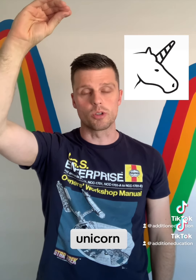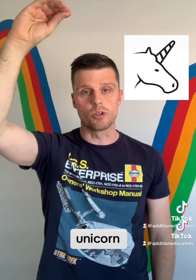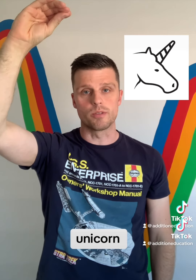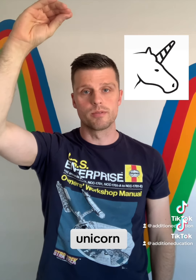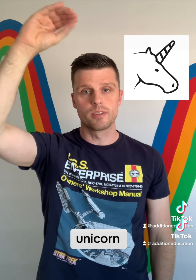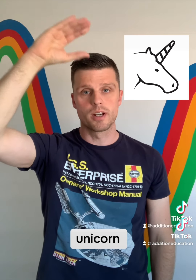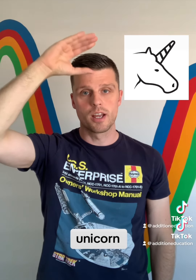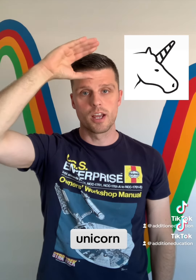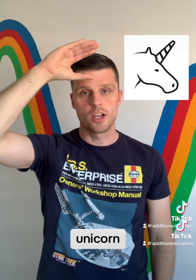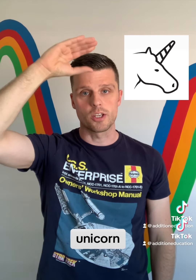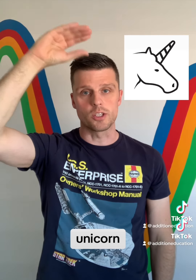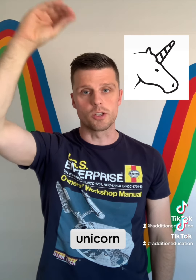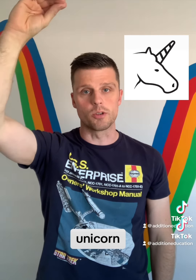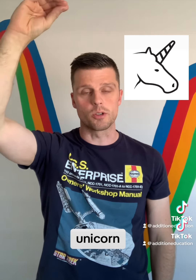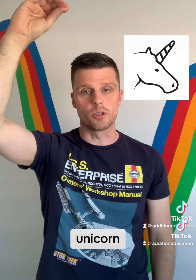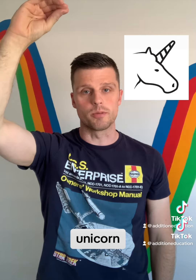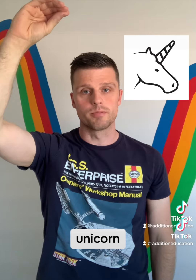Unicorn, unicorn.